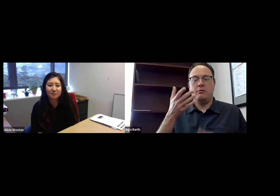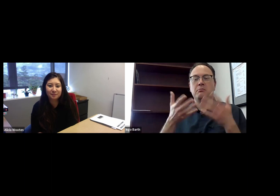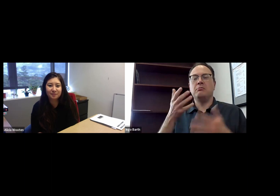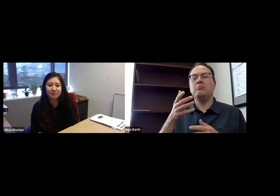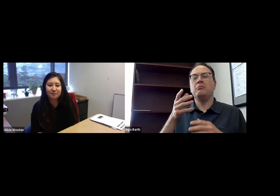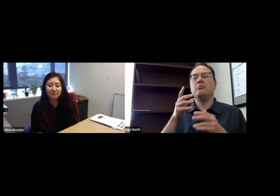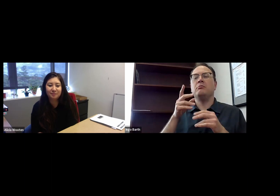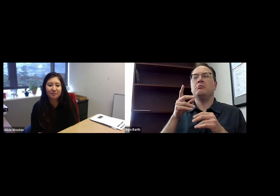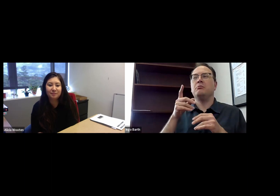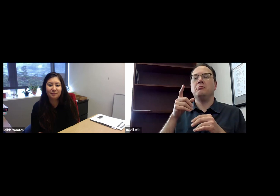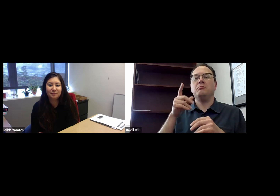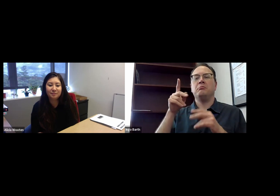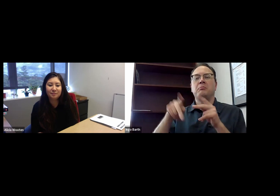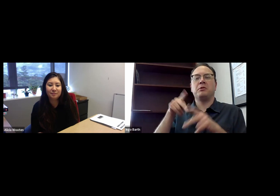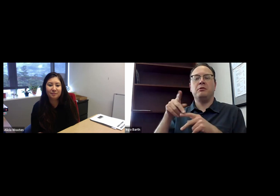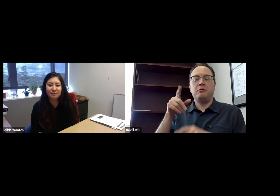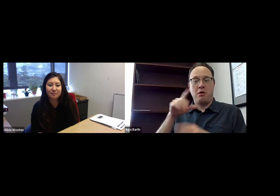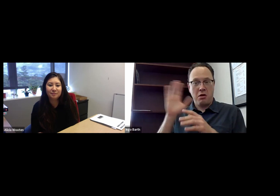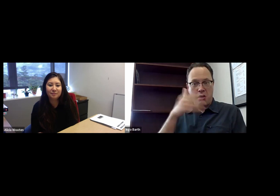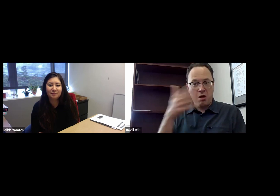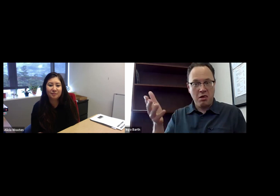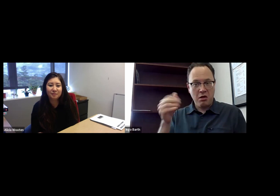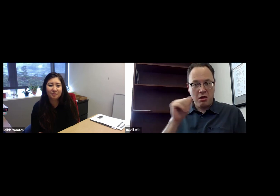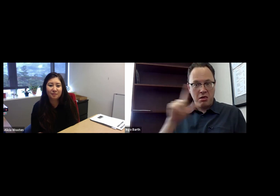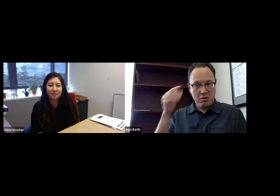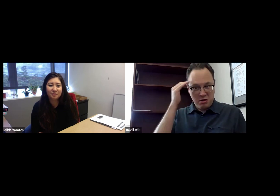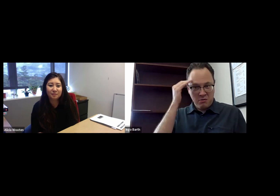more discussion on what they are.